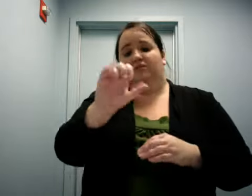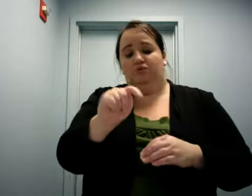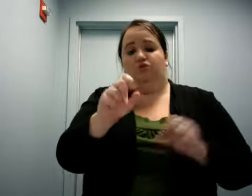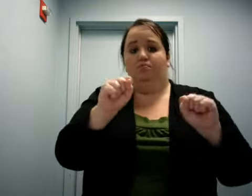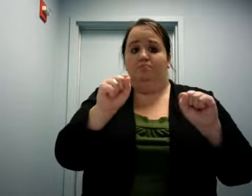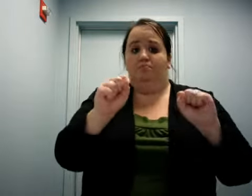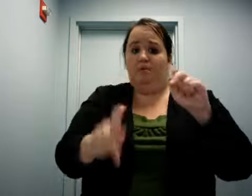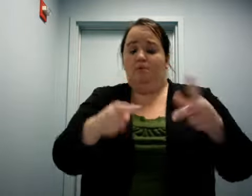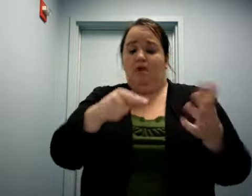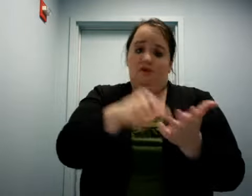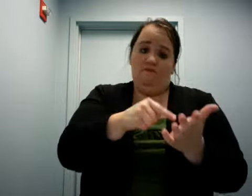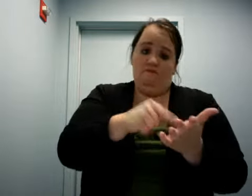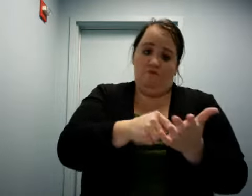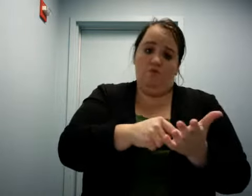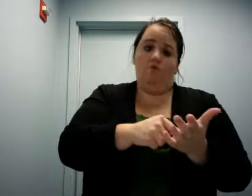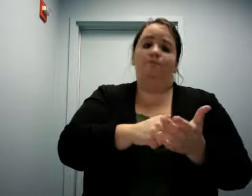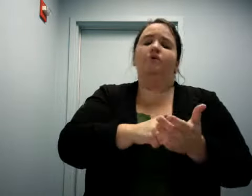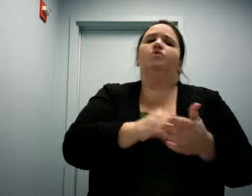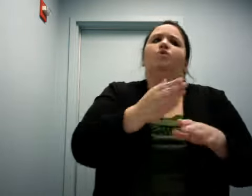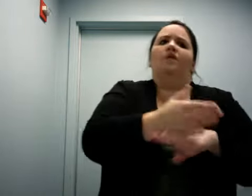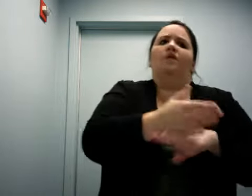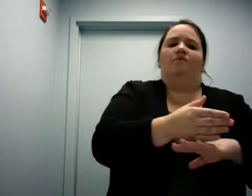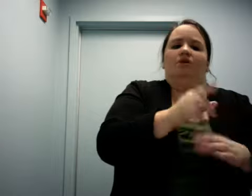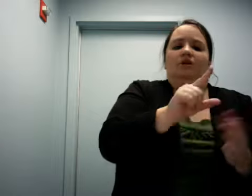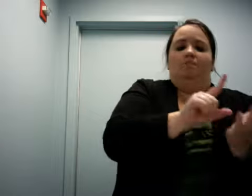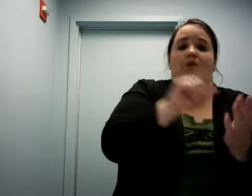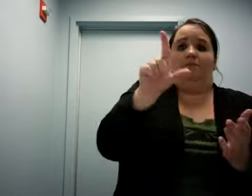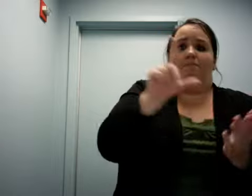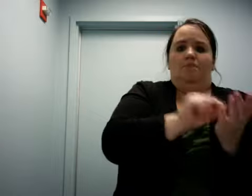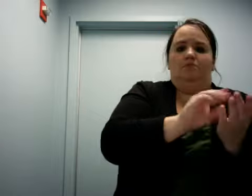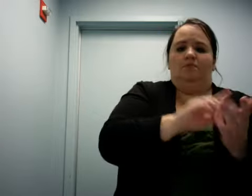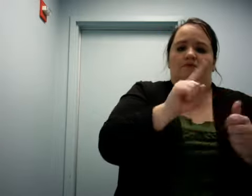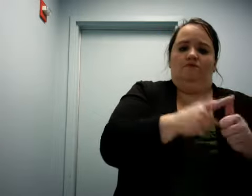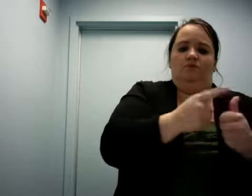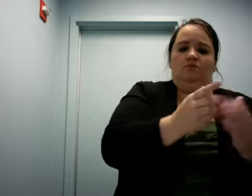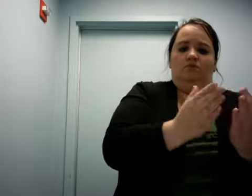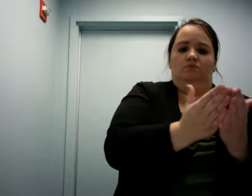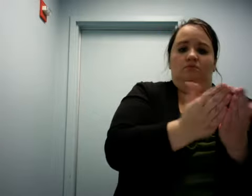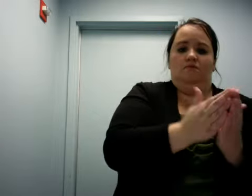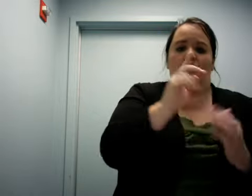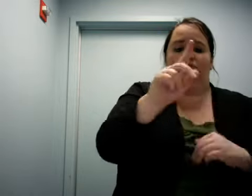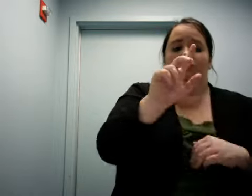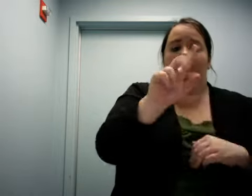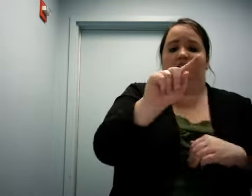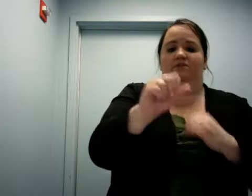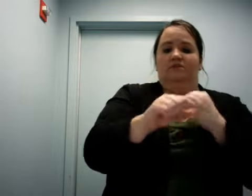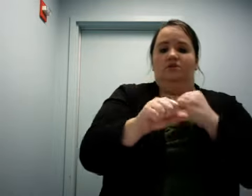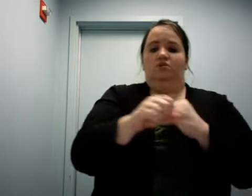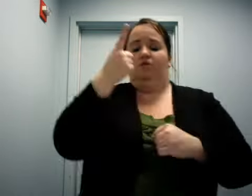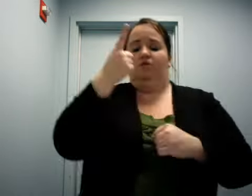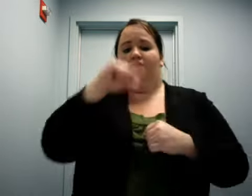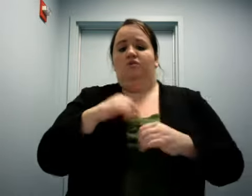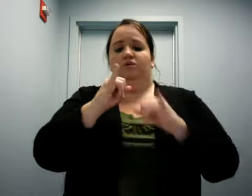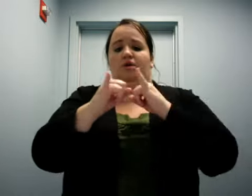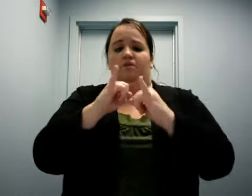Shortly after he published my first novel, I went to a TV station in Lagos to do an interview. And a woman who walked there as a messenger came up